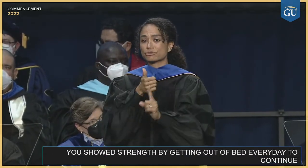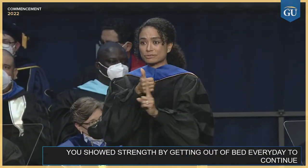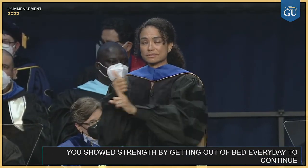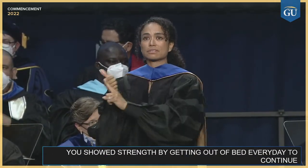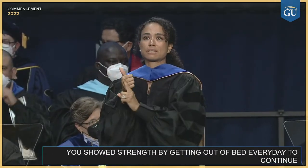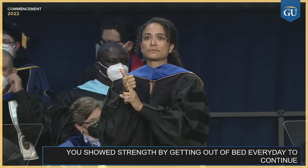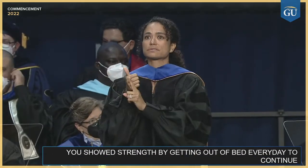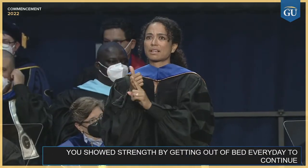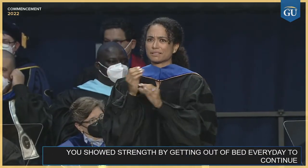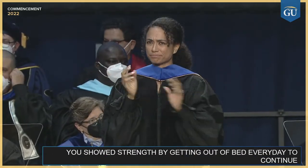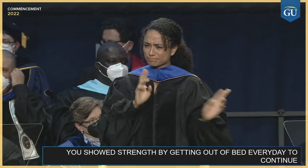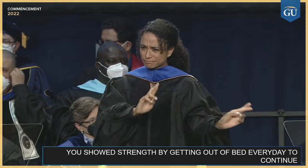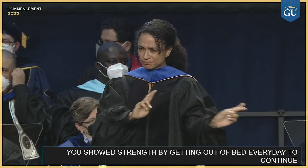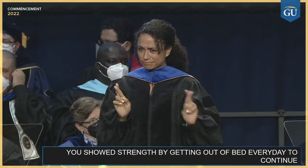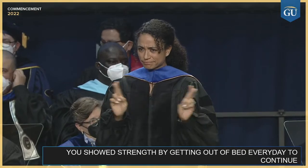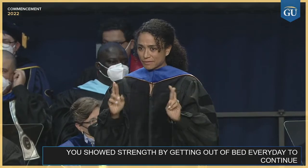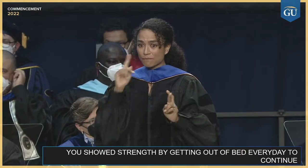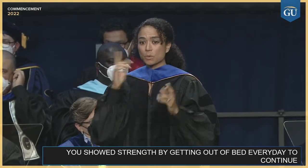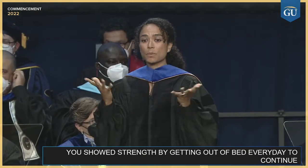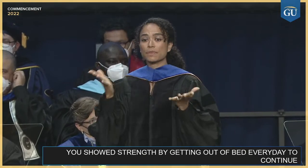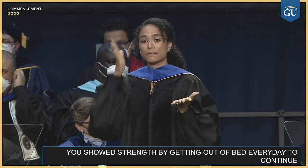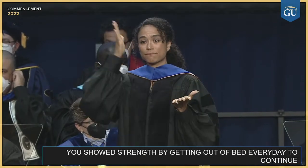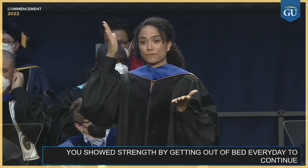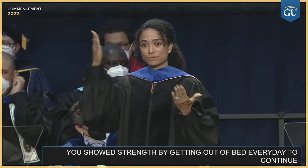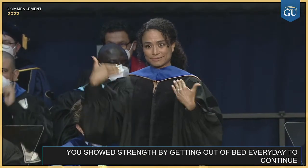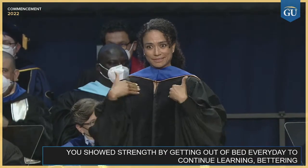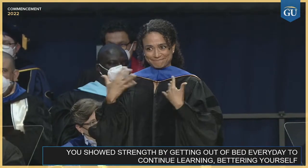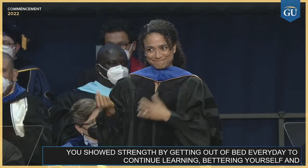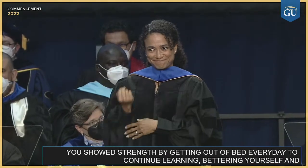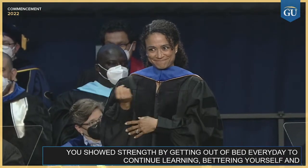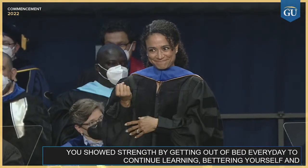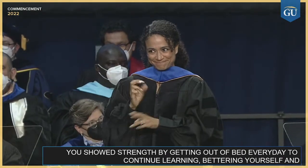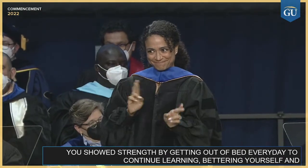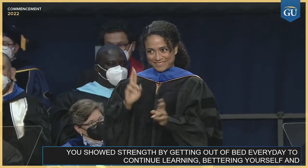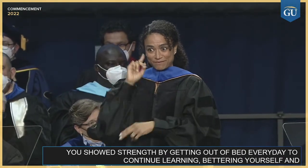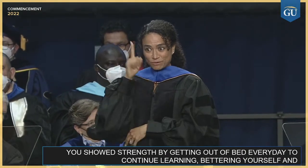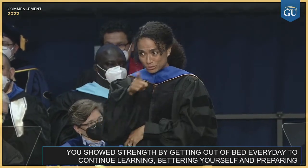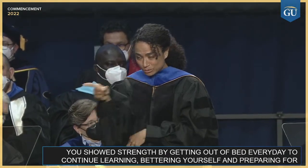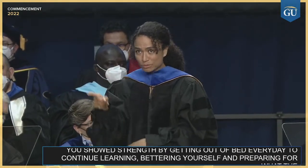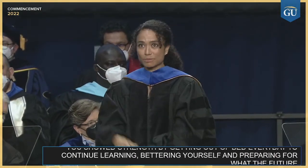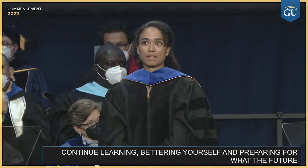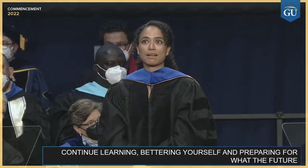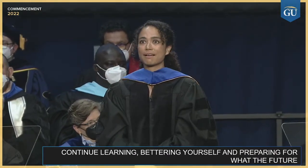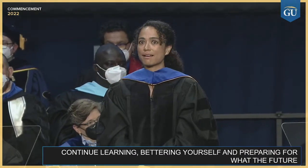bettering yourselves, and preparing for what the future has in store for you.